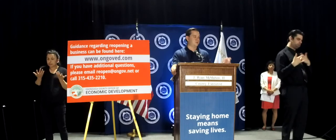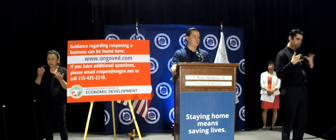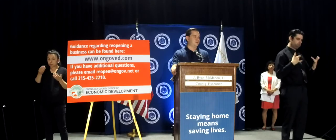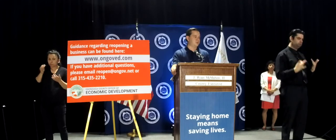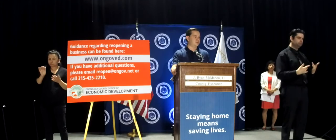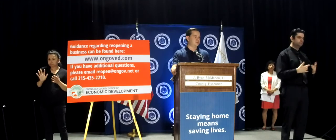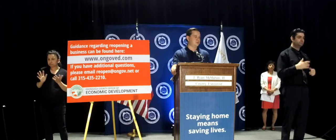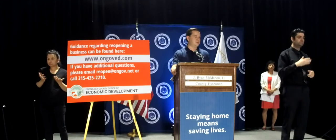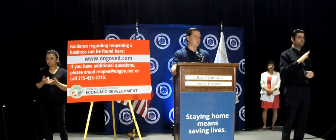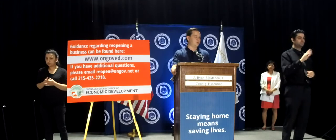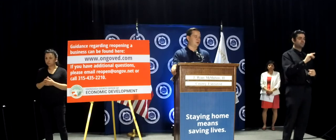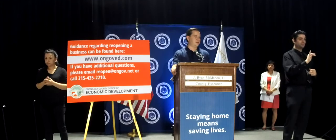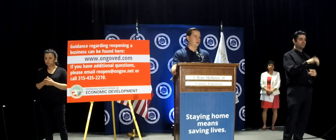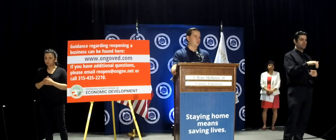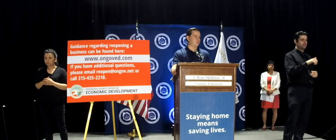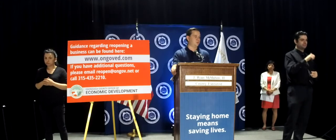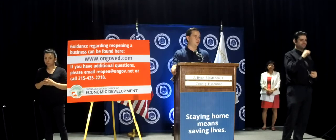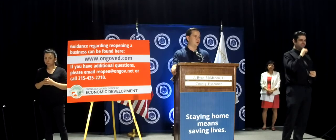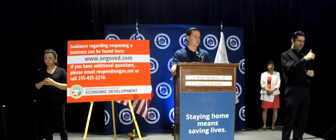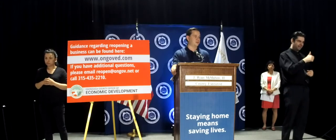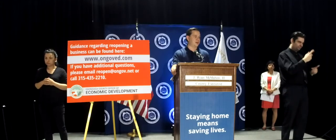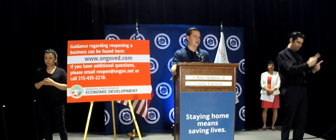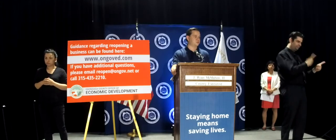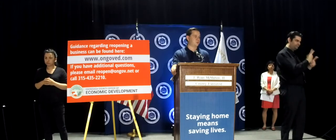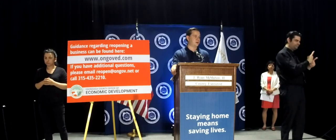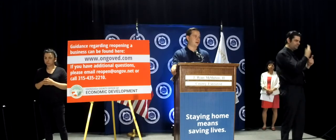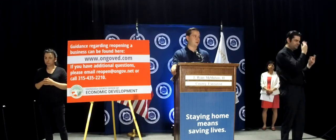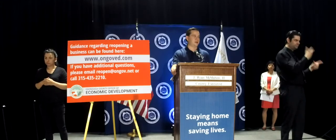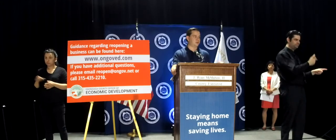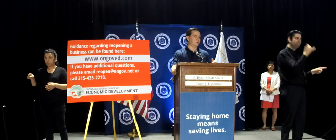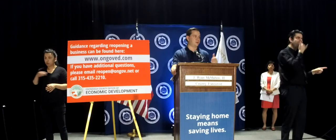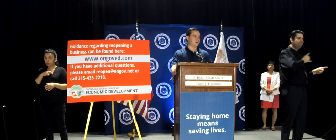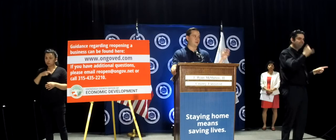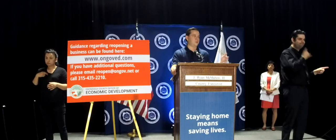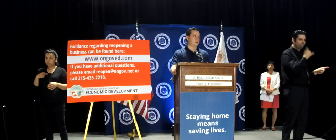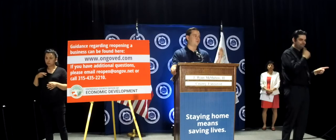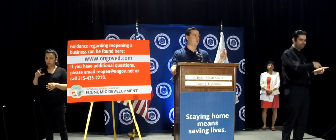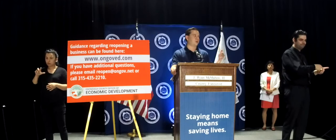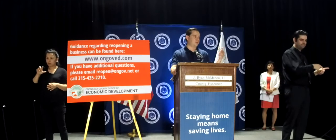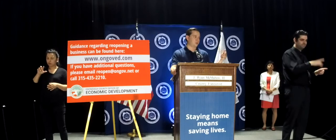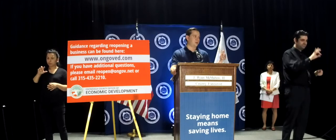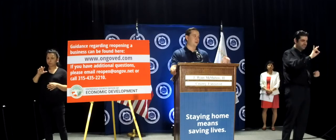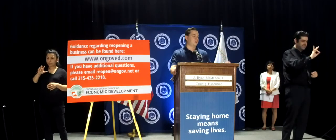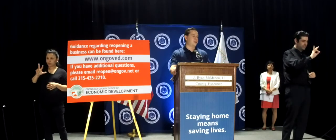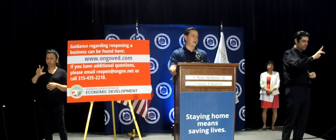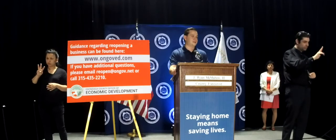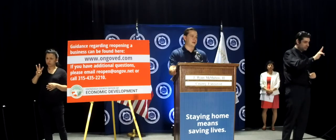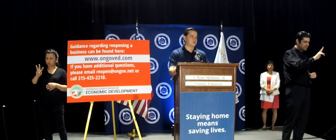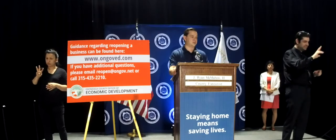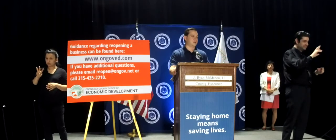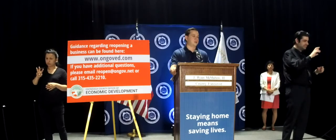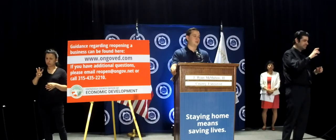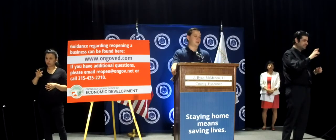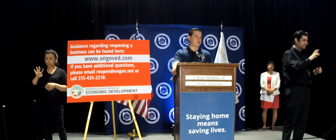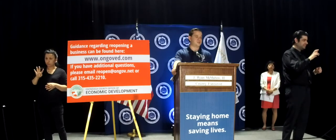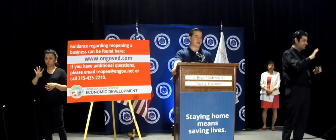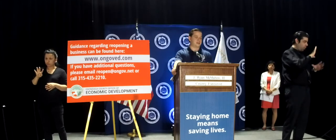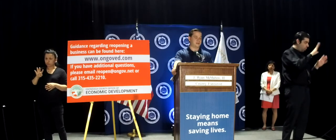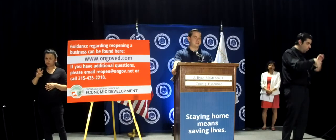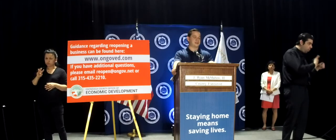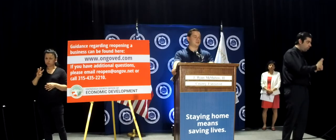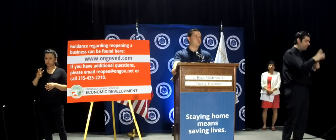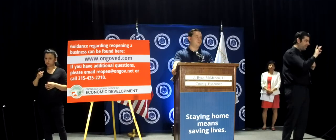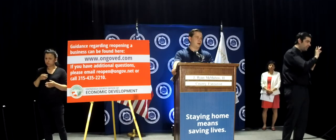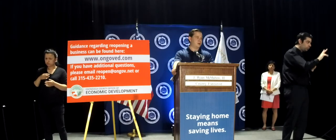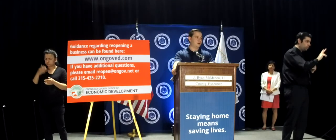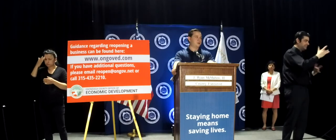of, we don't have 82 people who are sick in the hospital right now, or 83. We have 43, and that's actually, they understand